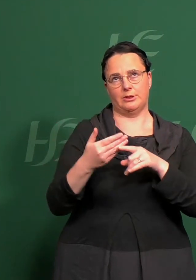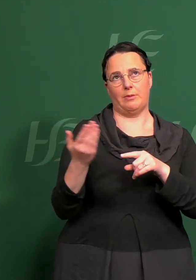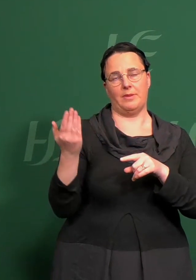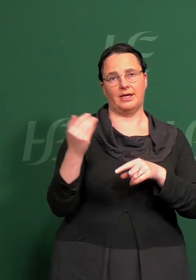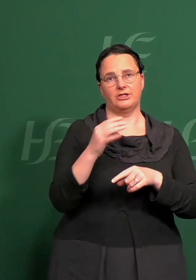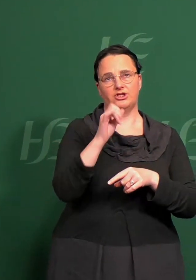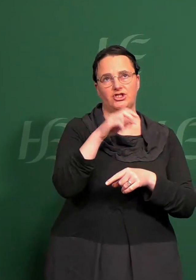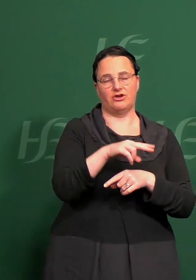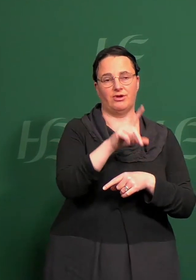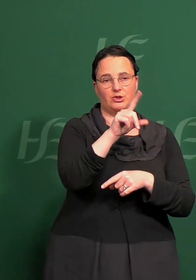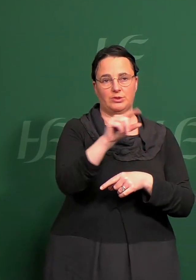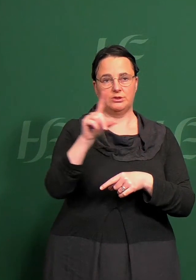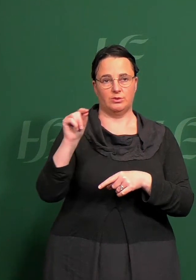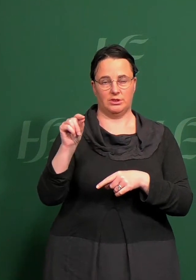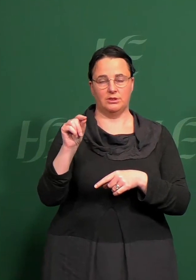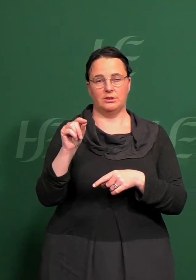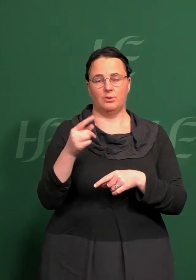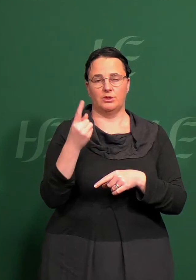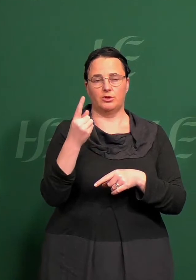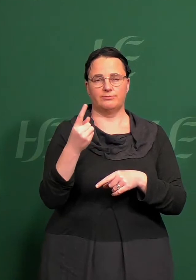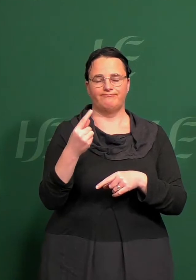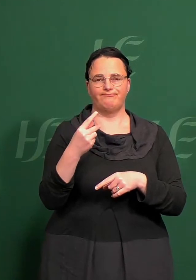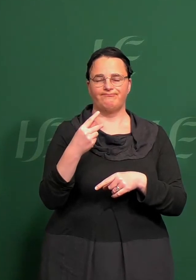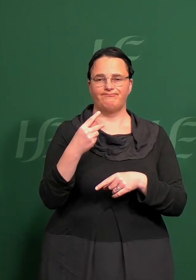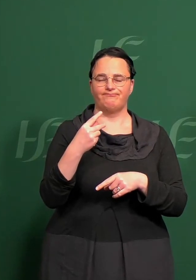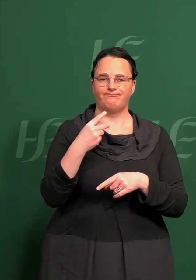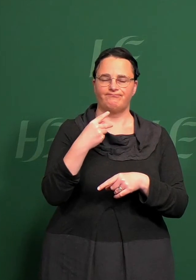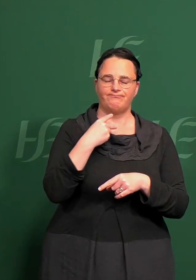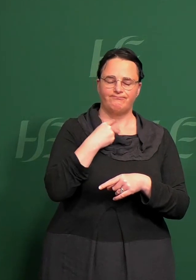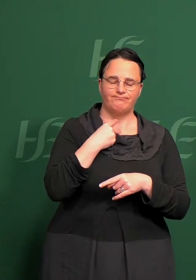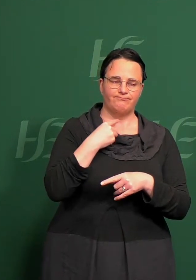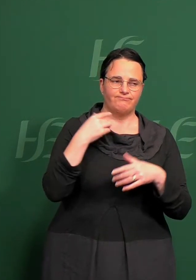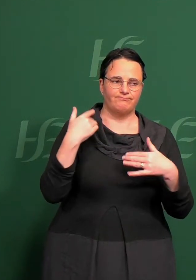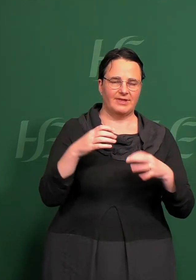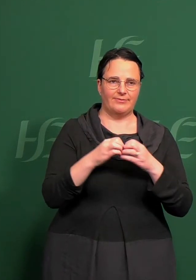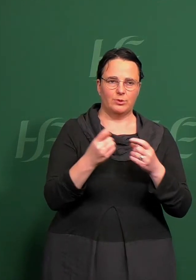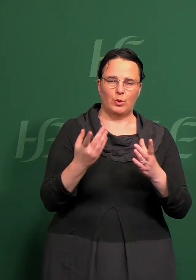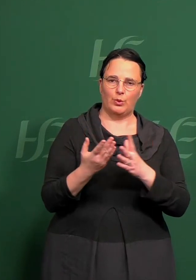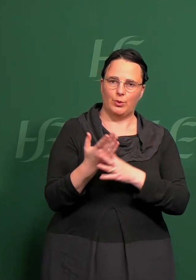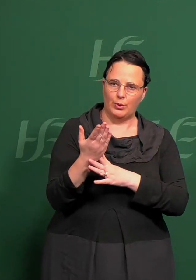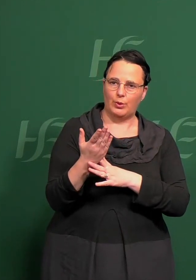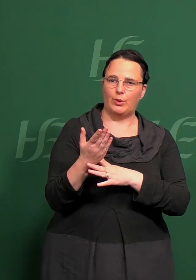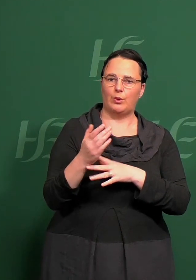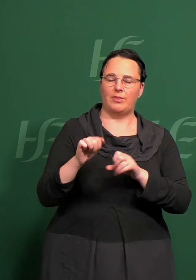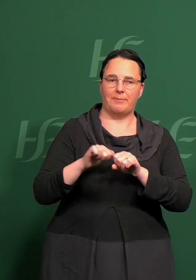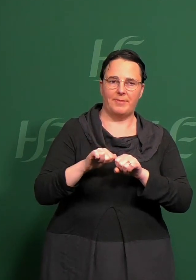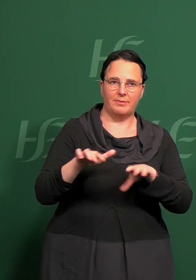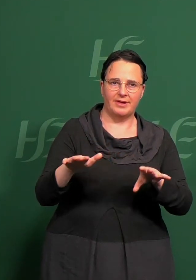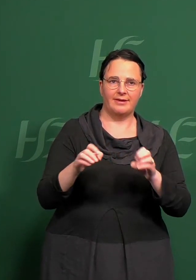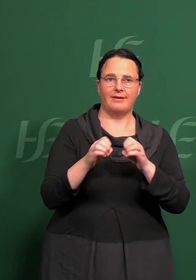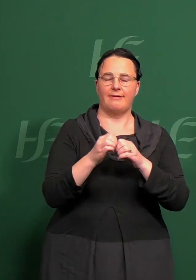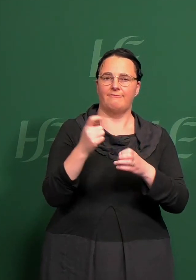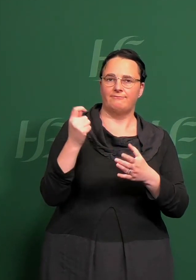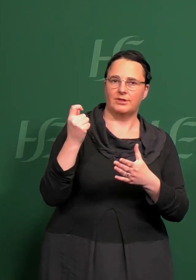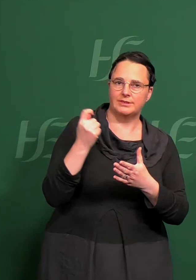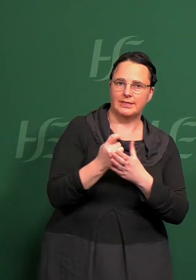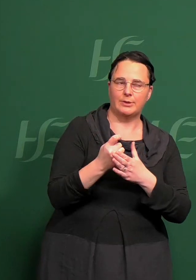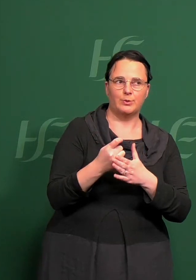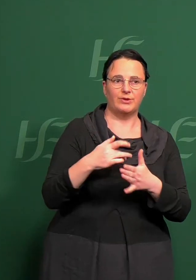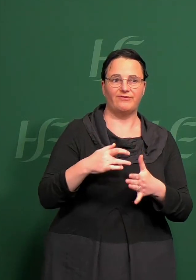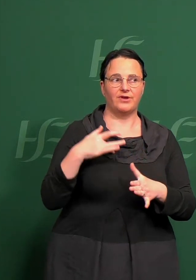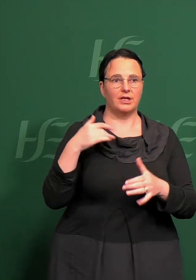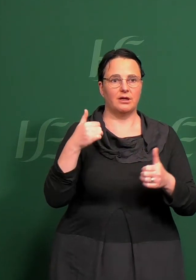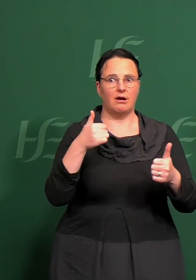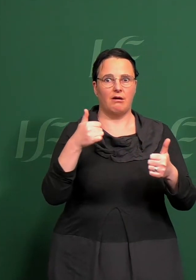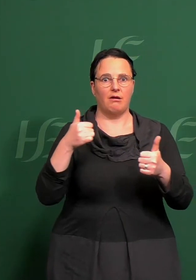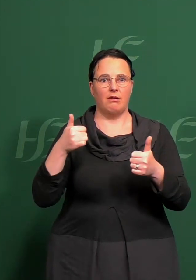2020. One of the most disheartening experiences, I guess, for everybody throughout the pandemic is that on every occasion when we feel